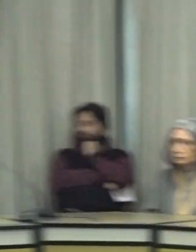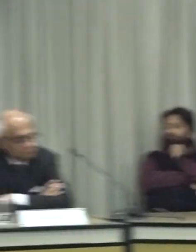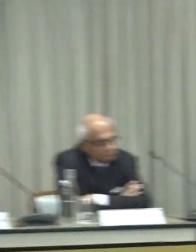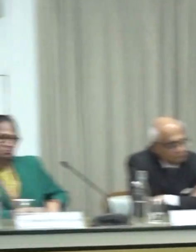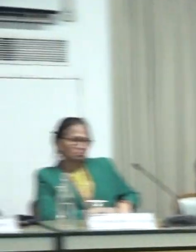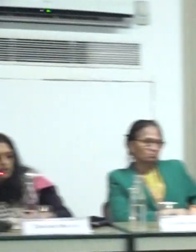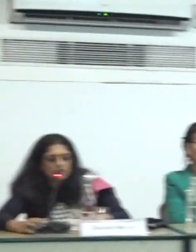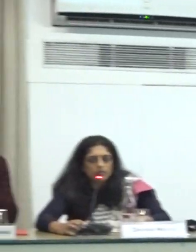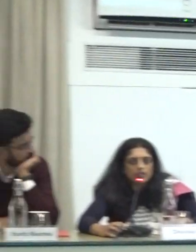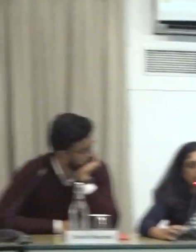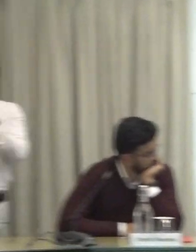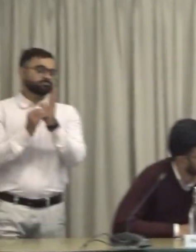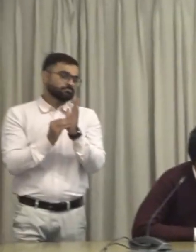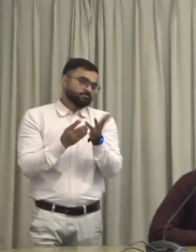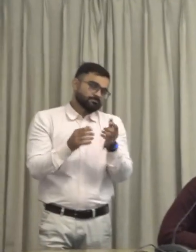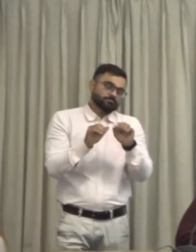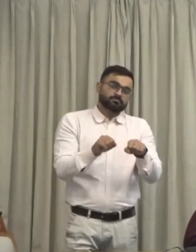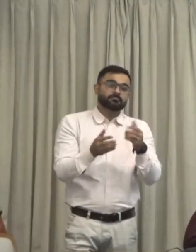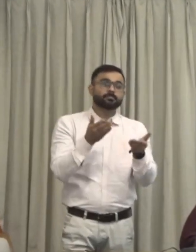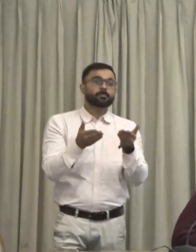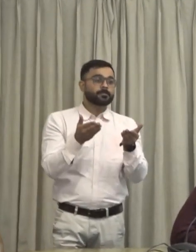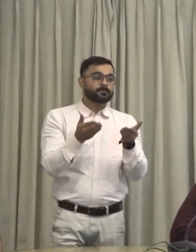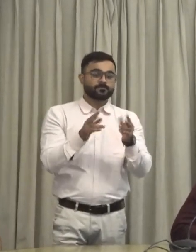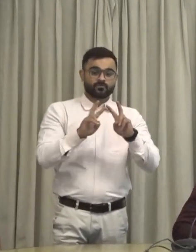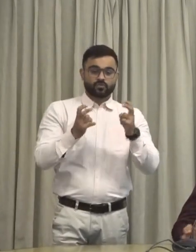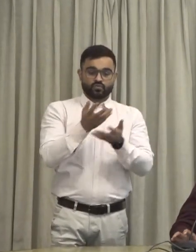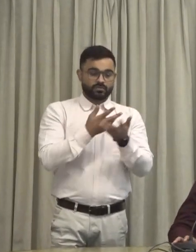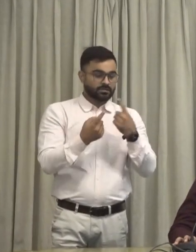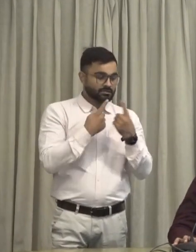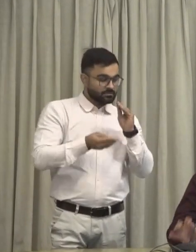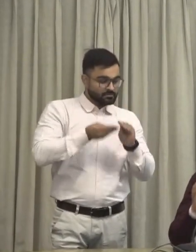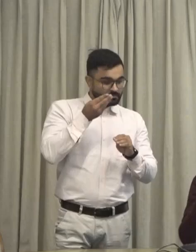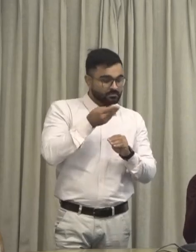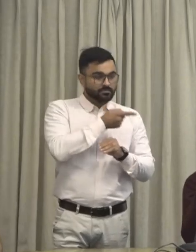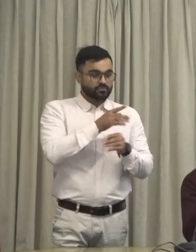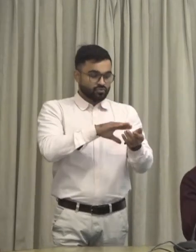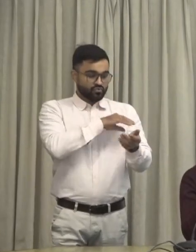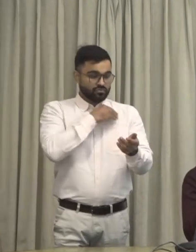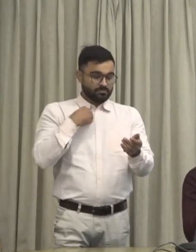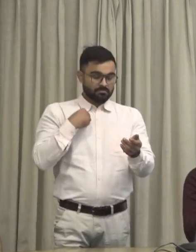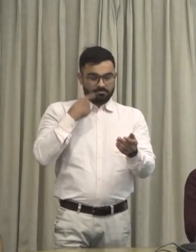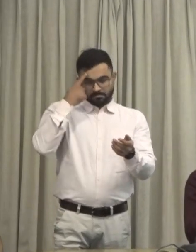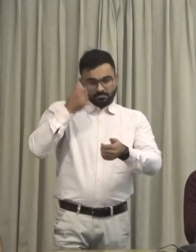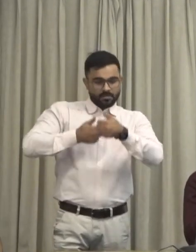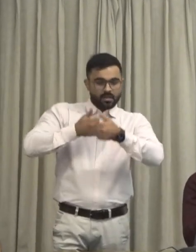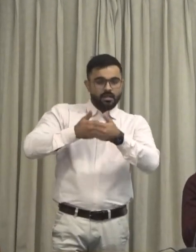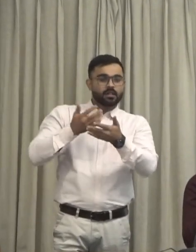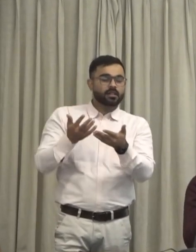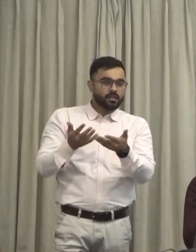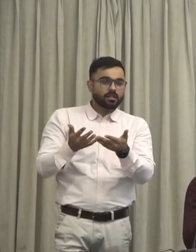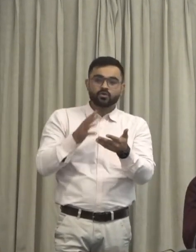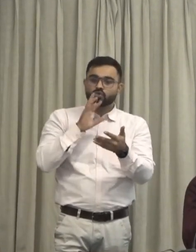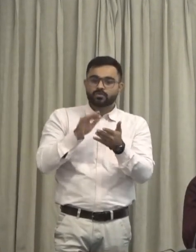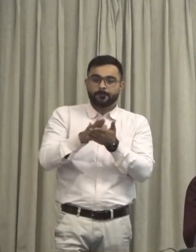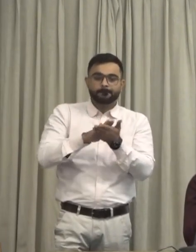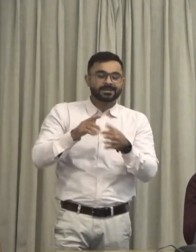no specific mention of something like this, but maybe the panelists can talk a little bit about how doctors make assessments about a